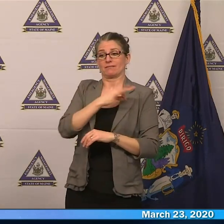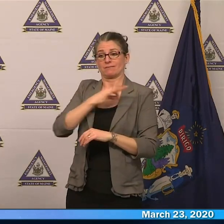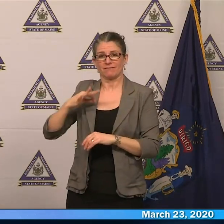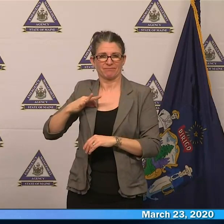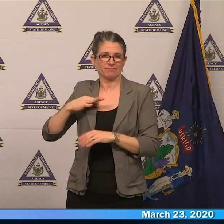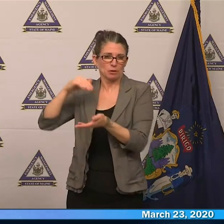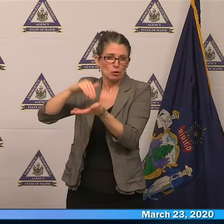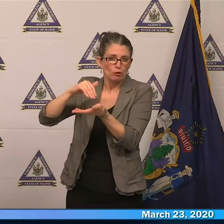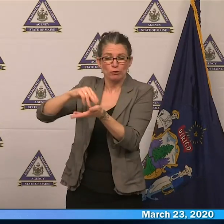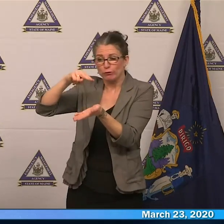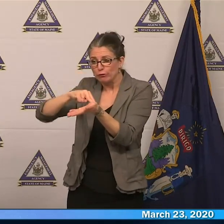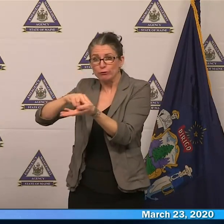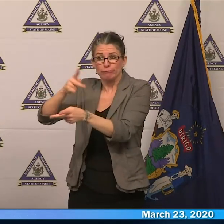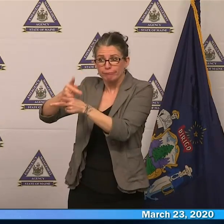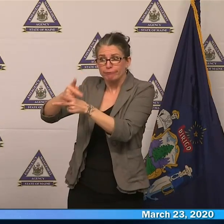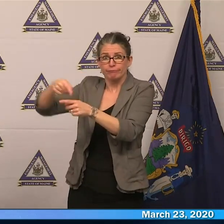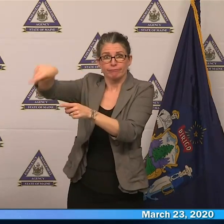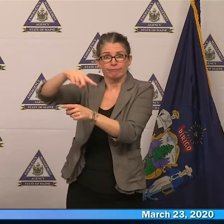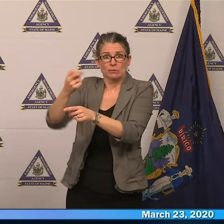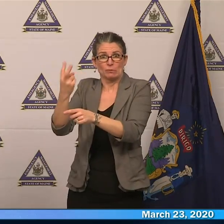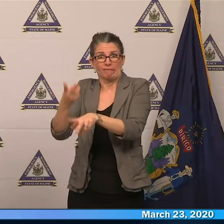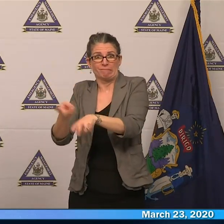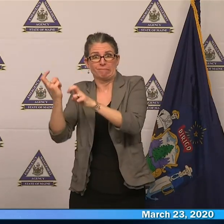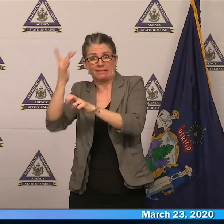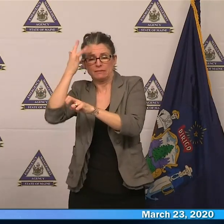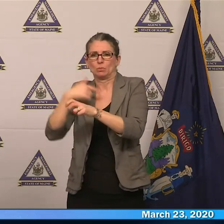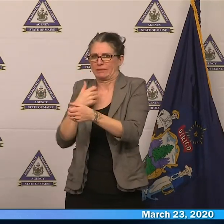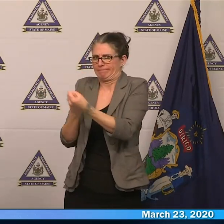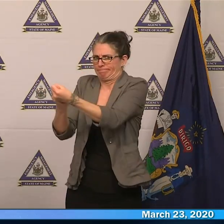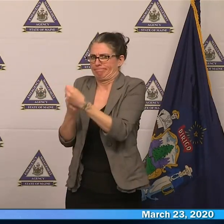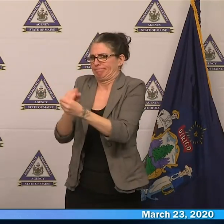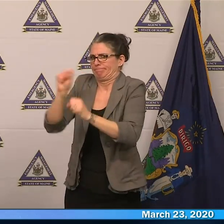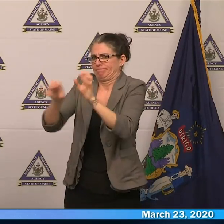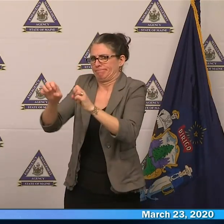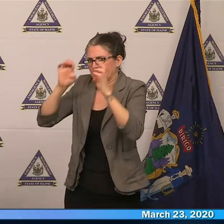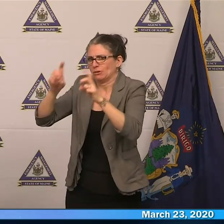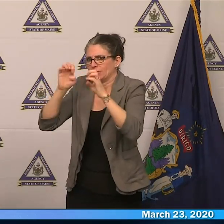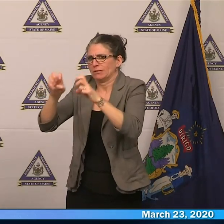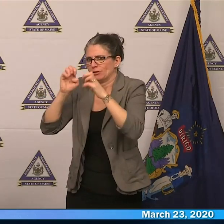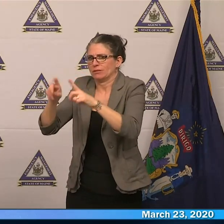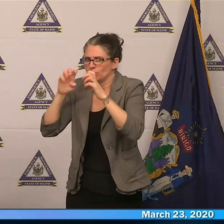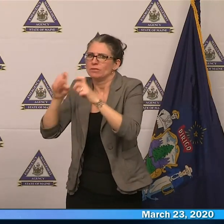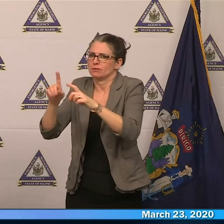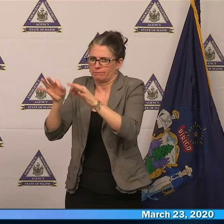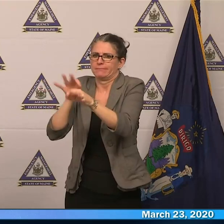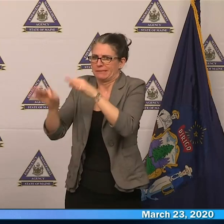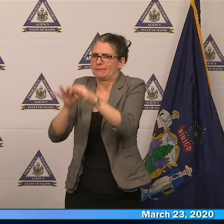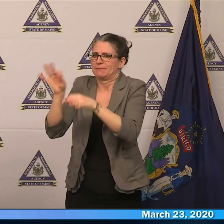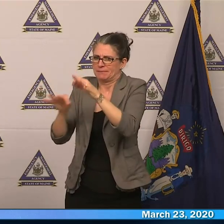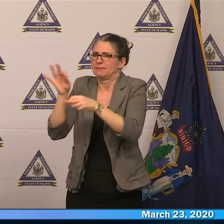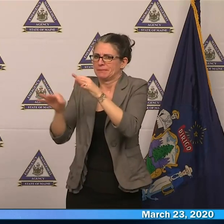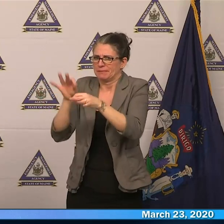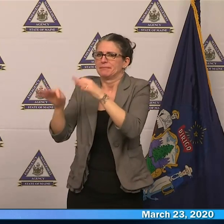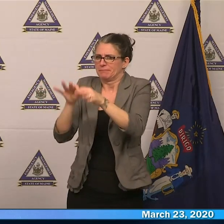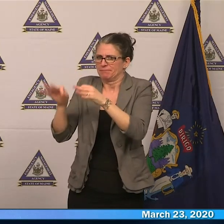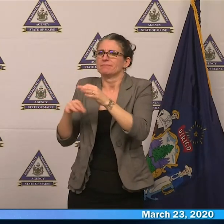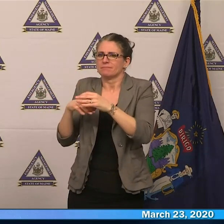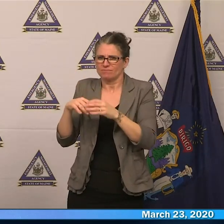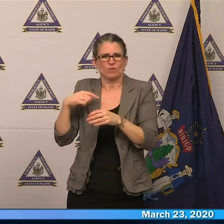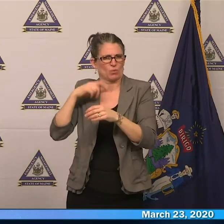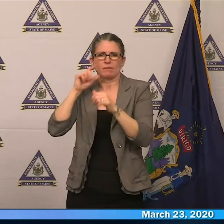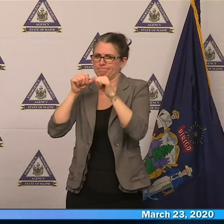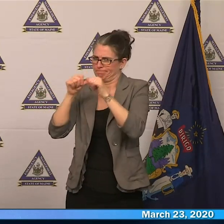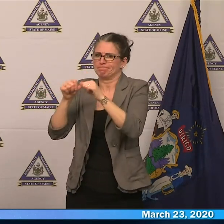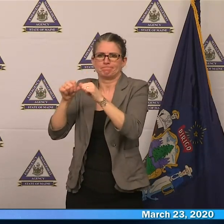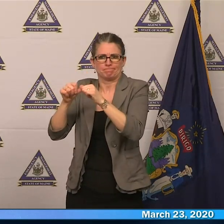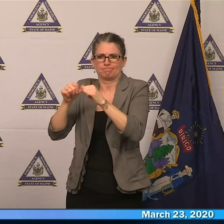US CDC, but we're not providing any further information in terms of where they are. But we do continue to work with them and always wish all of